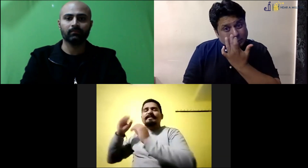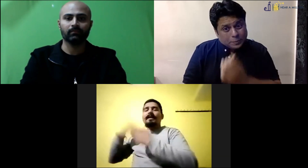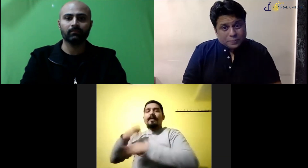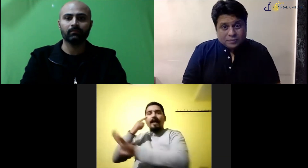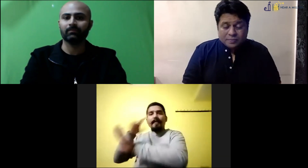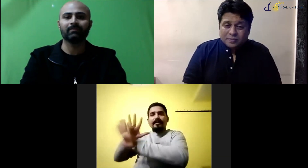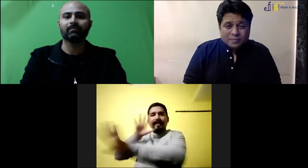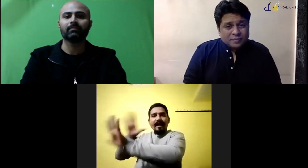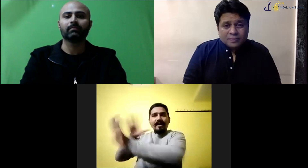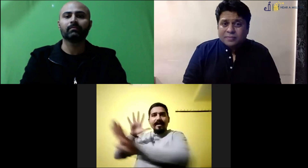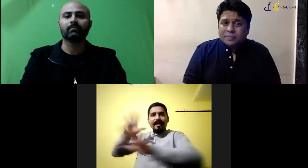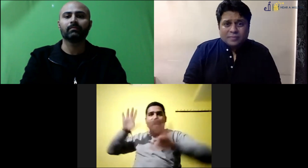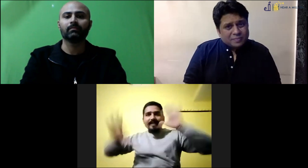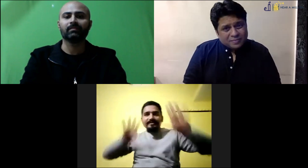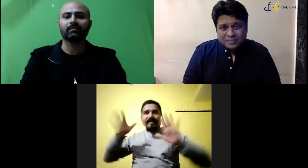sessions, and